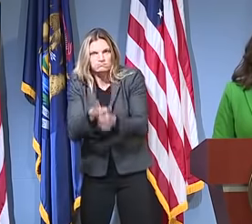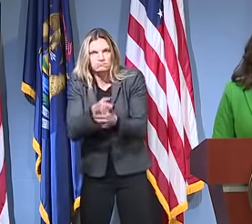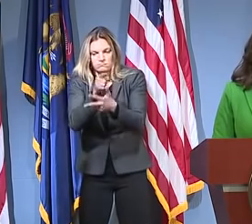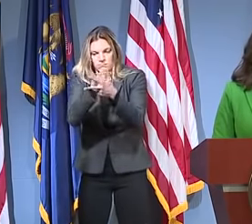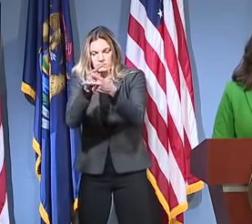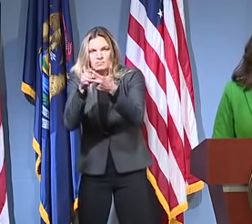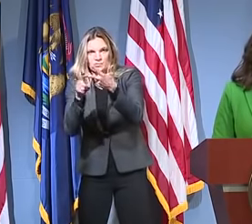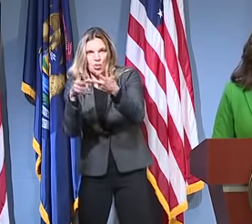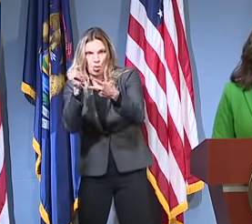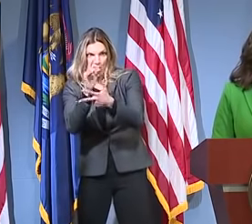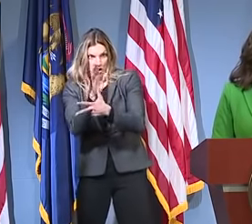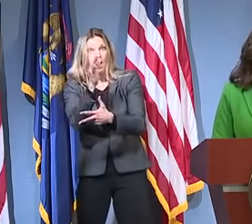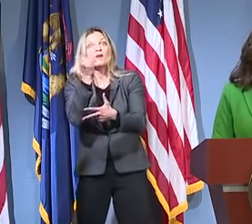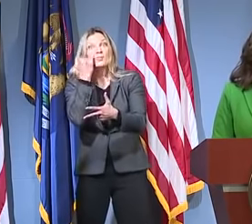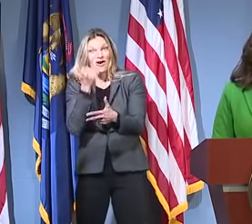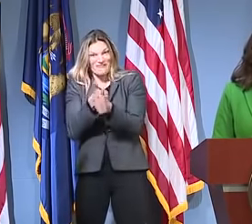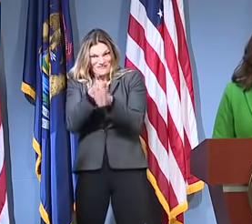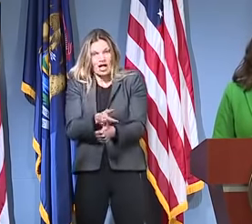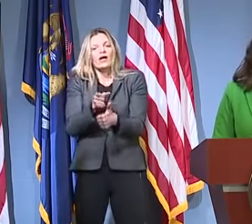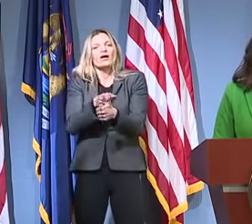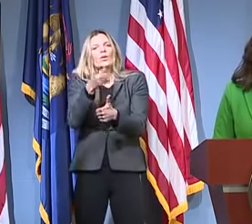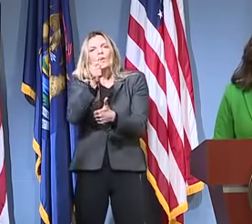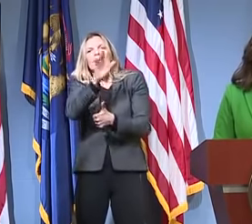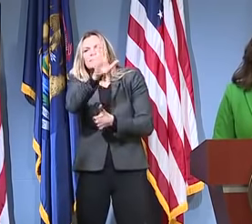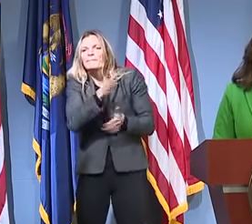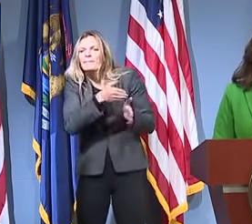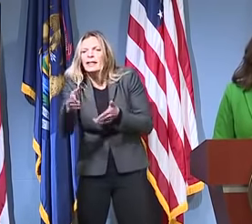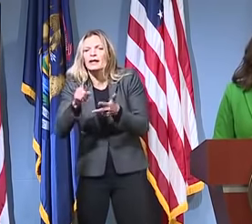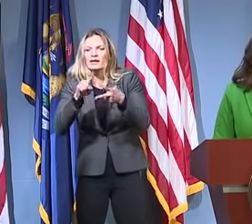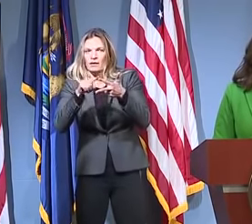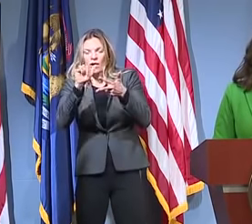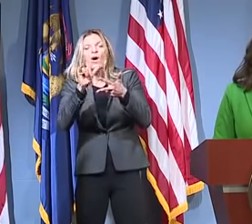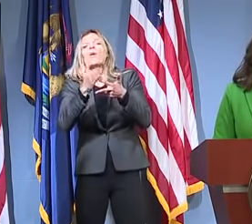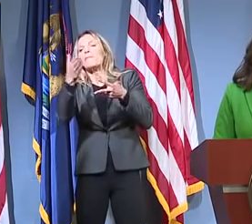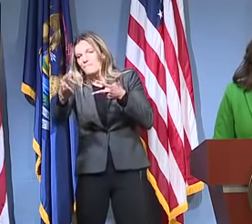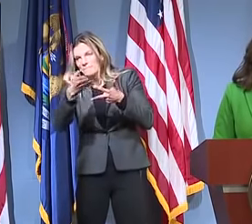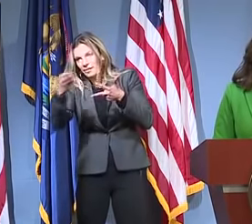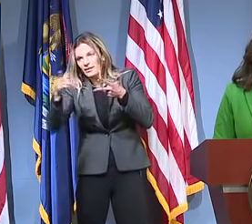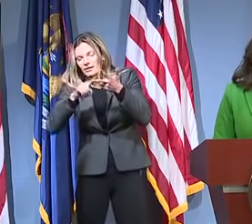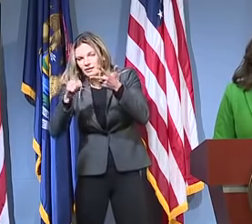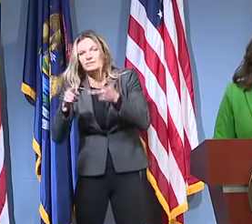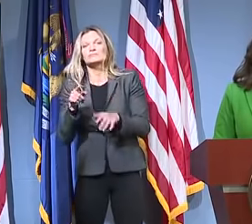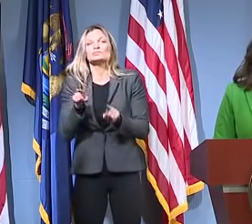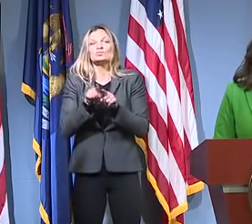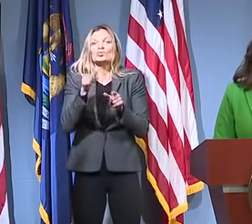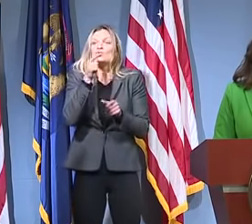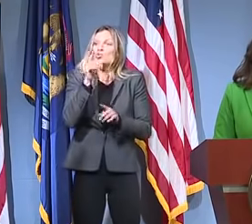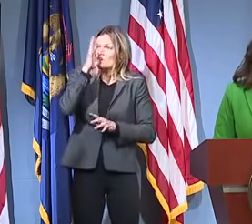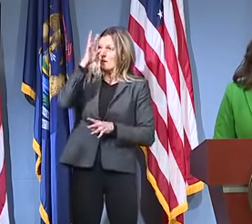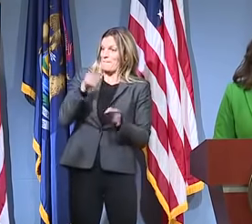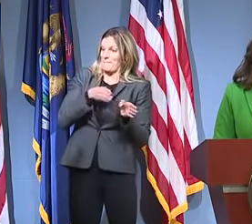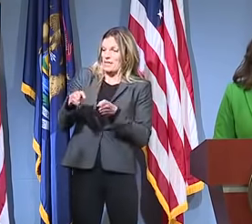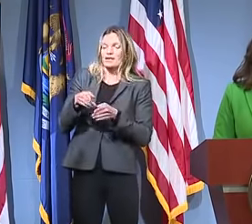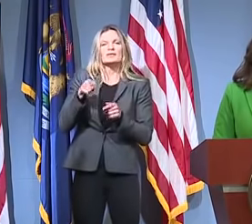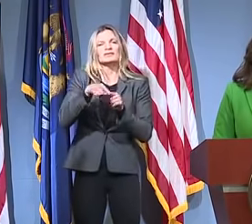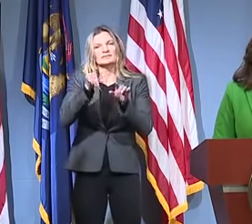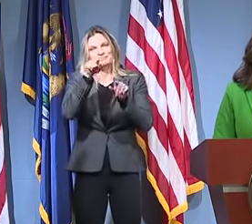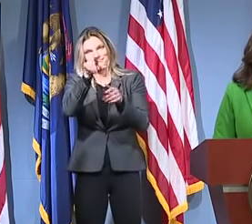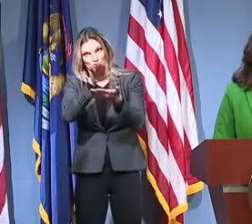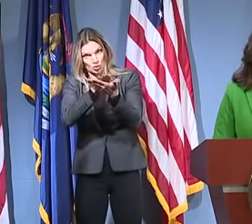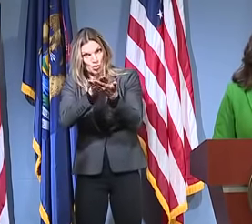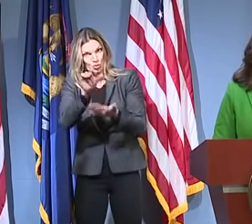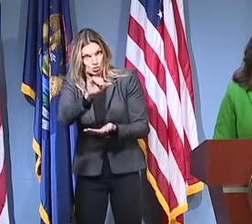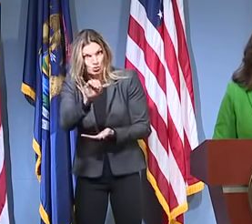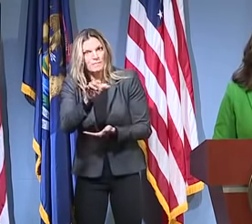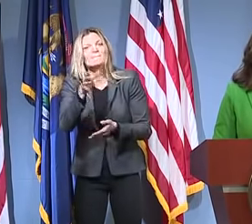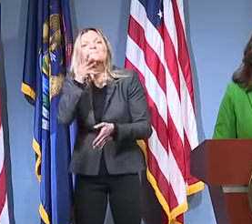their teachers' unions, as well as the parents, that need to fashion what is going to make sense in a particular district.